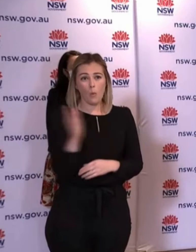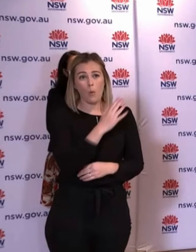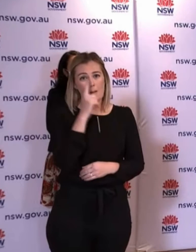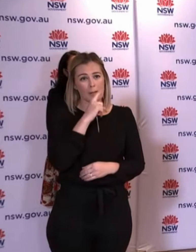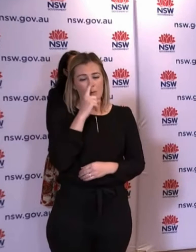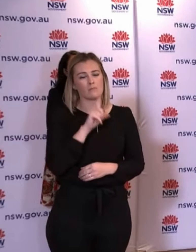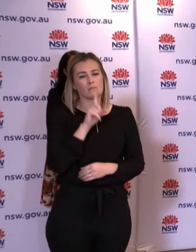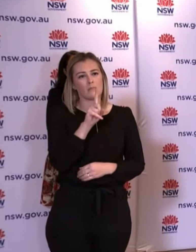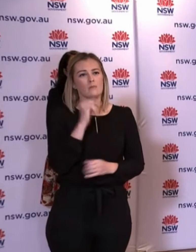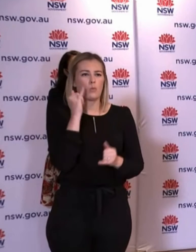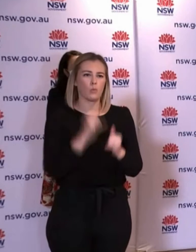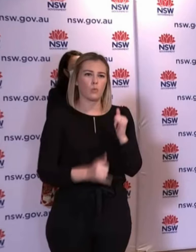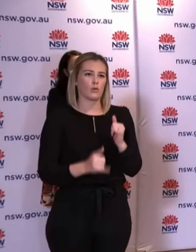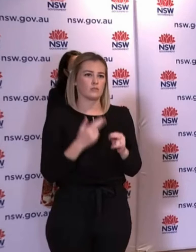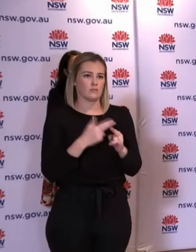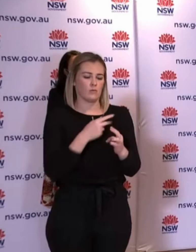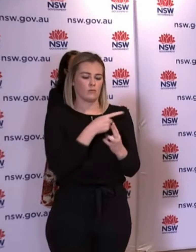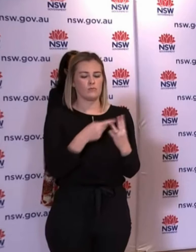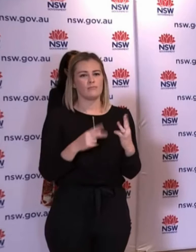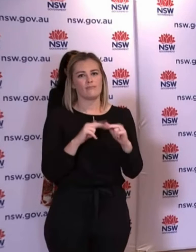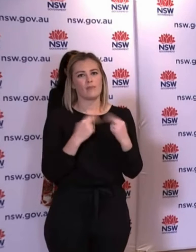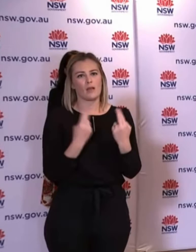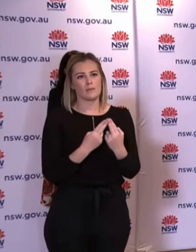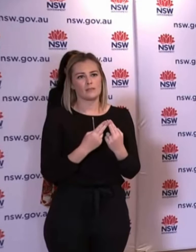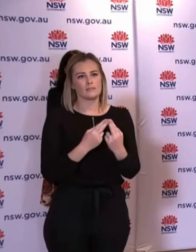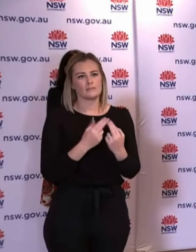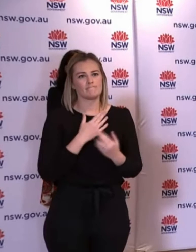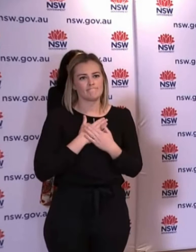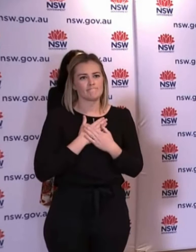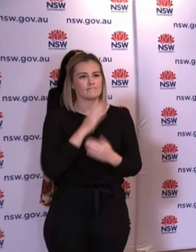for those families of those 3 people who passed away.